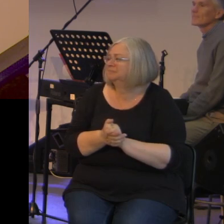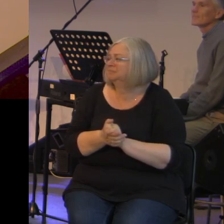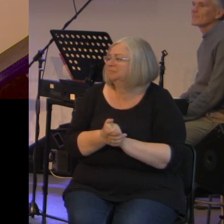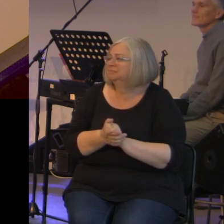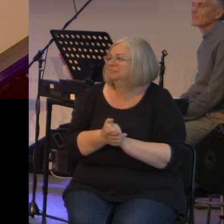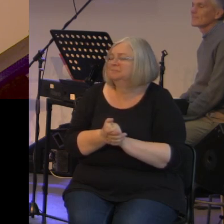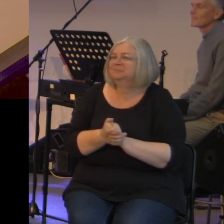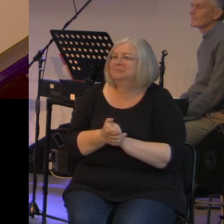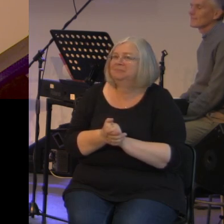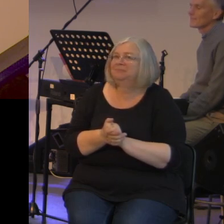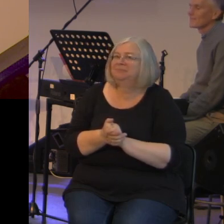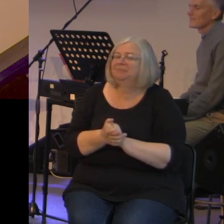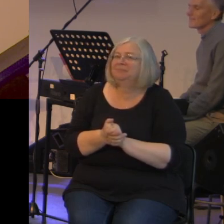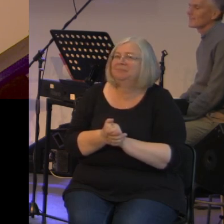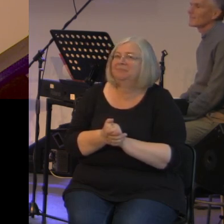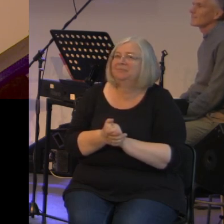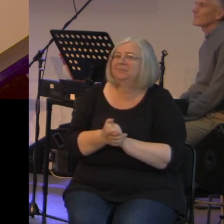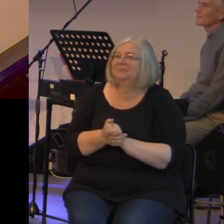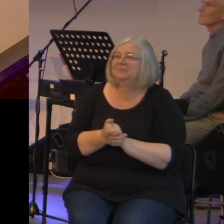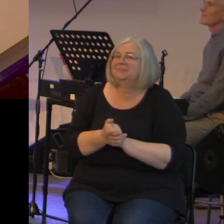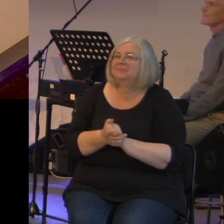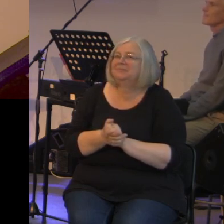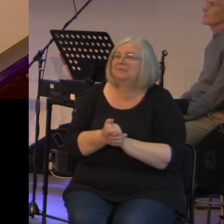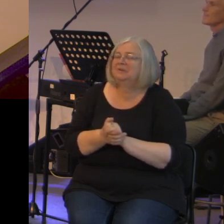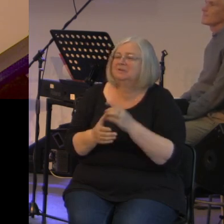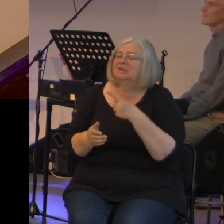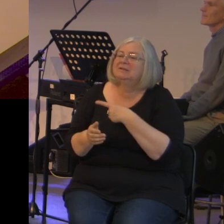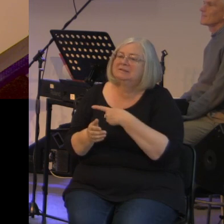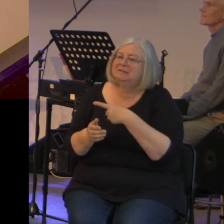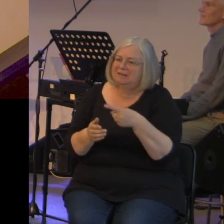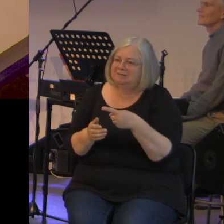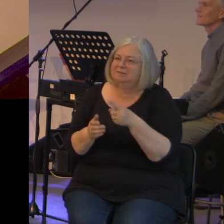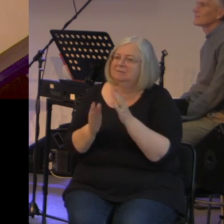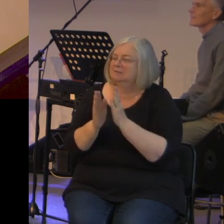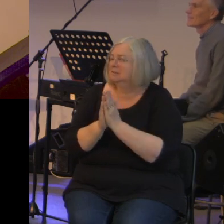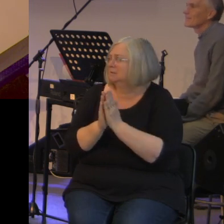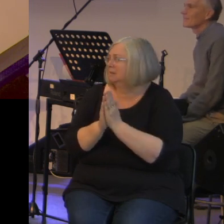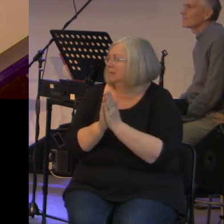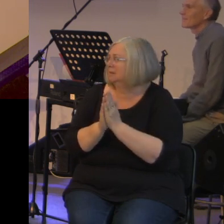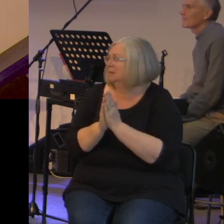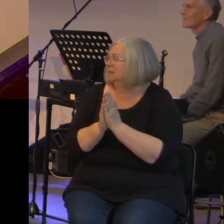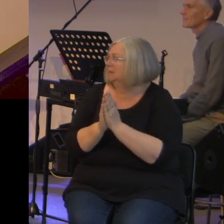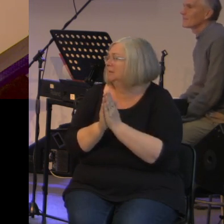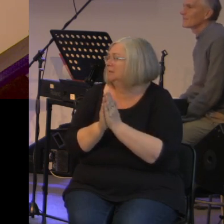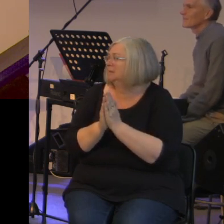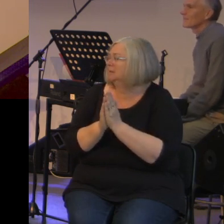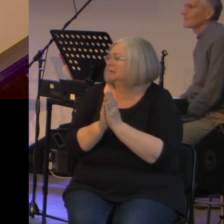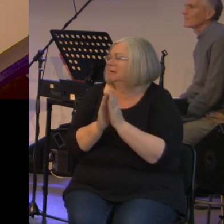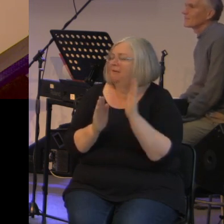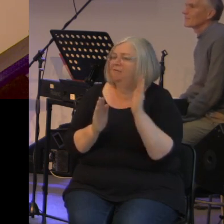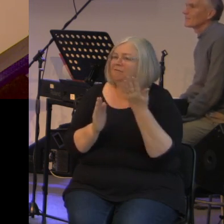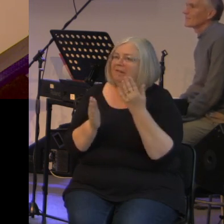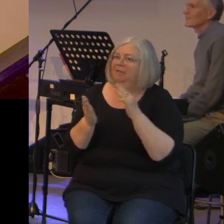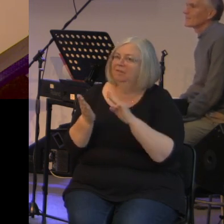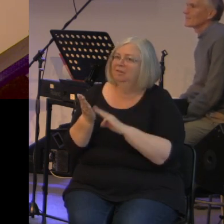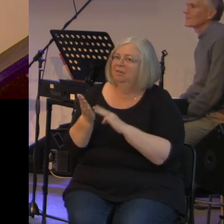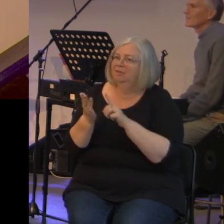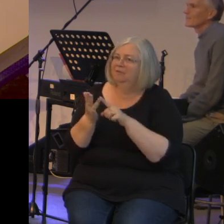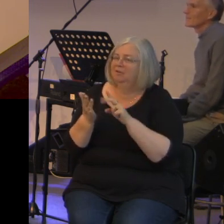want to be here anyway just for that. So that's next week. Remember, 5th of November, 10